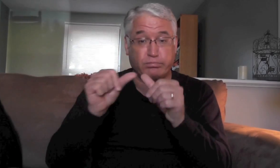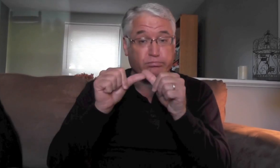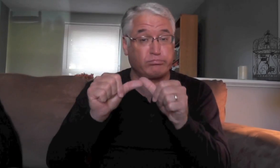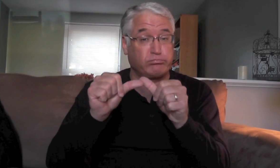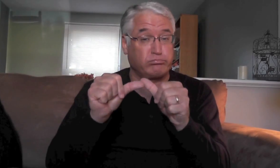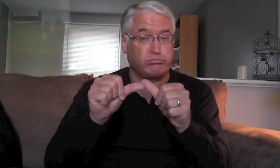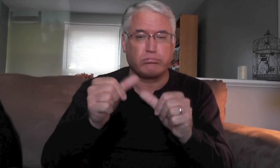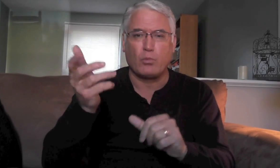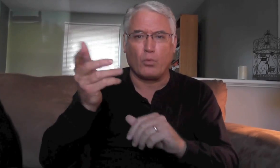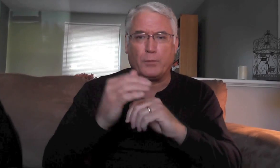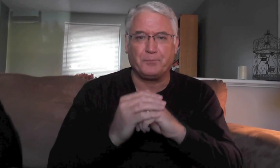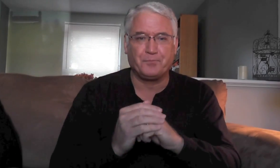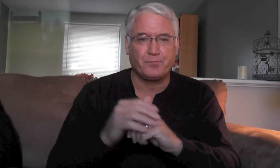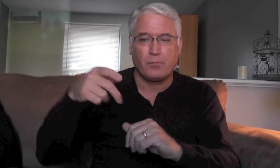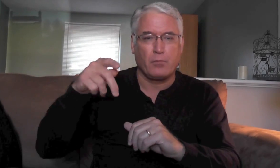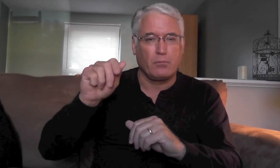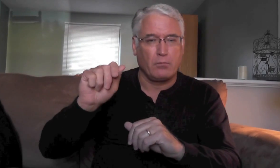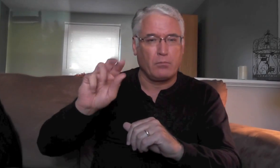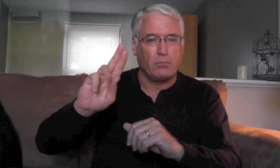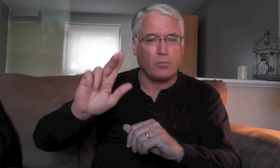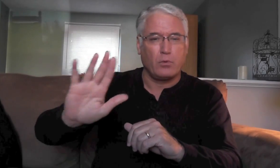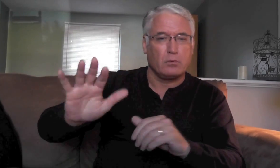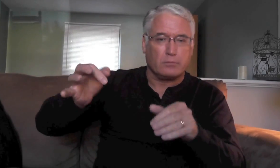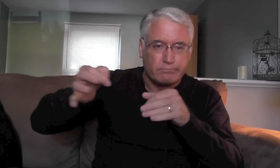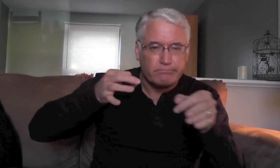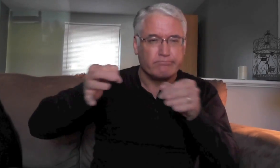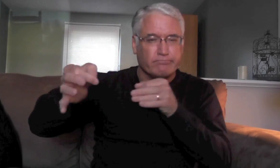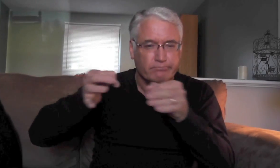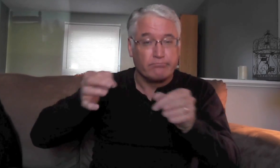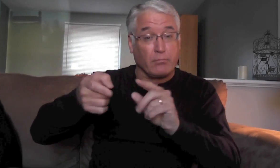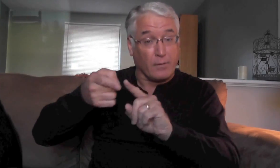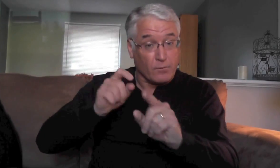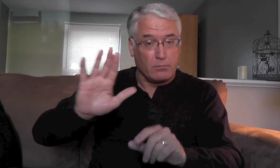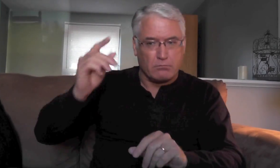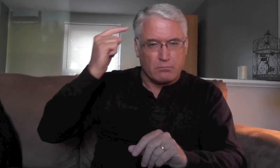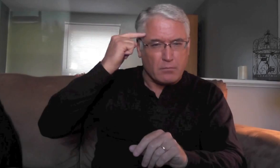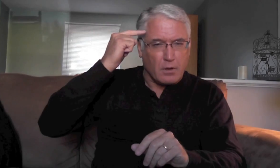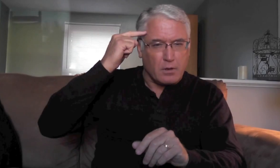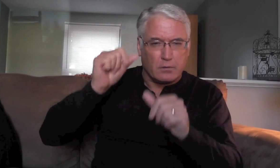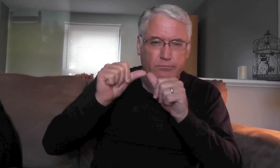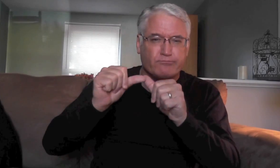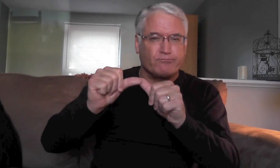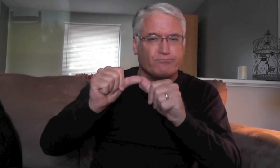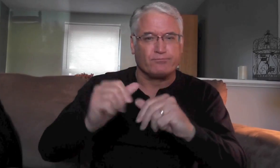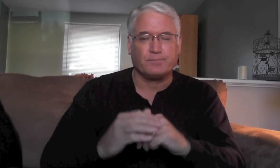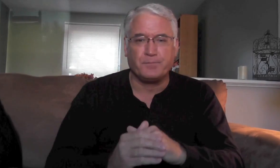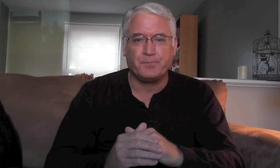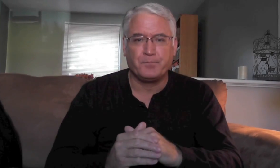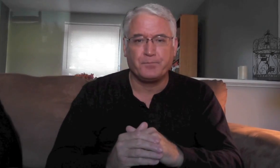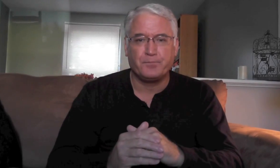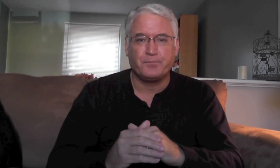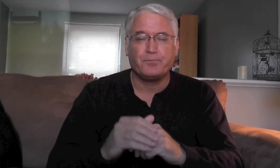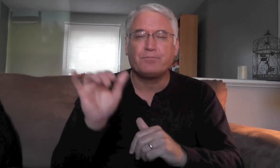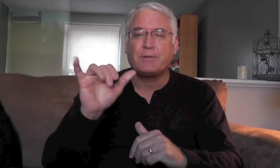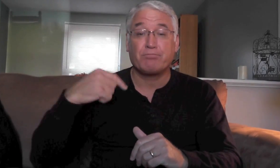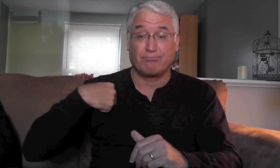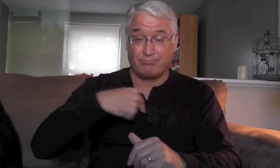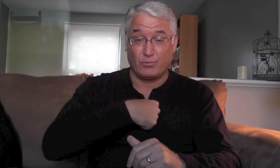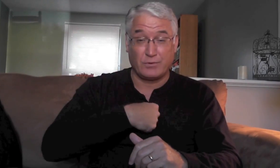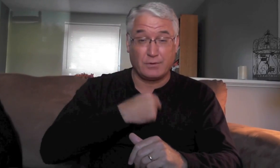whole book, it continues on and on. What is it? Well, it's Paul's explaining from what he's thinking about.